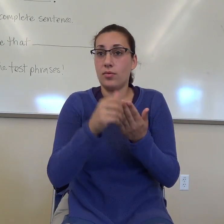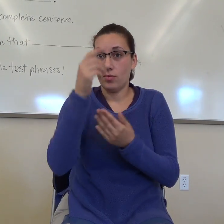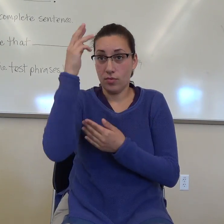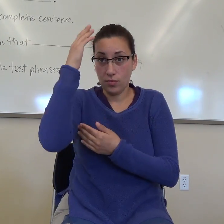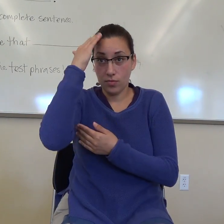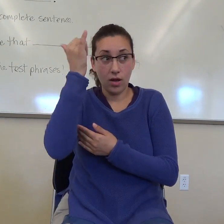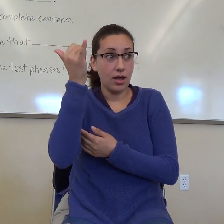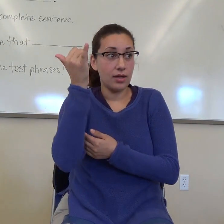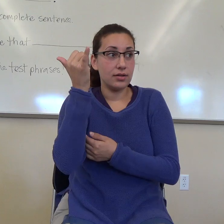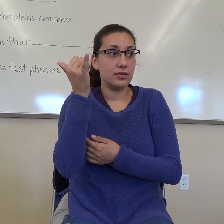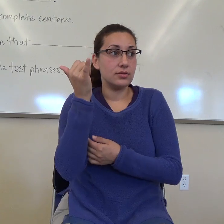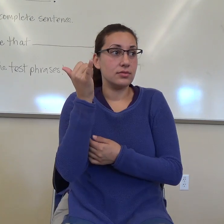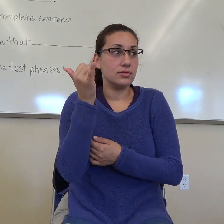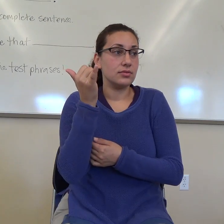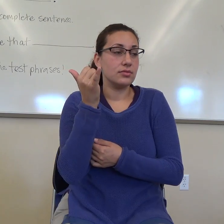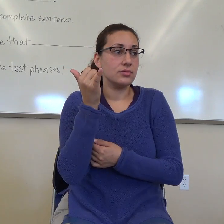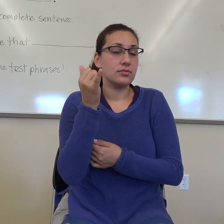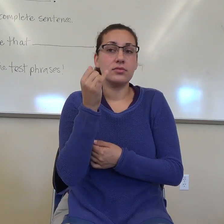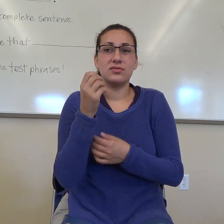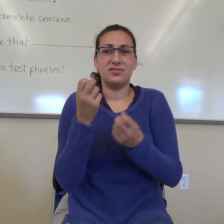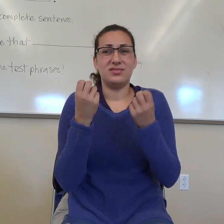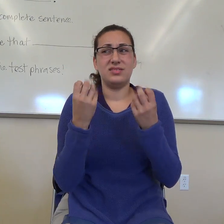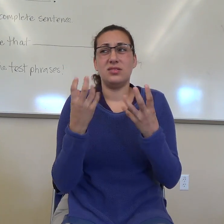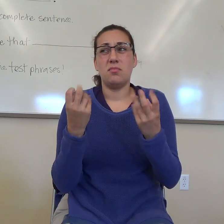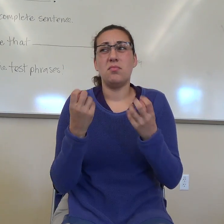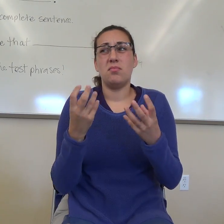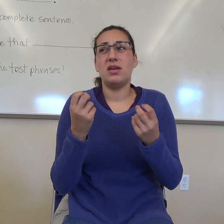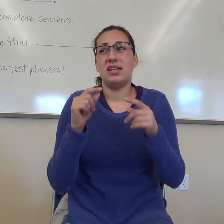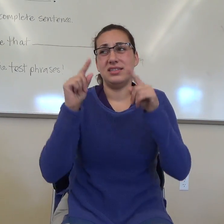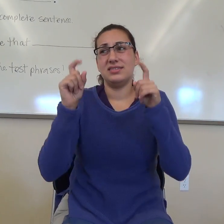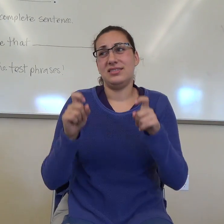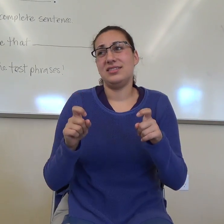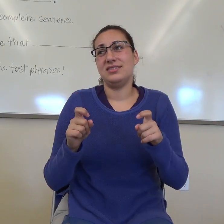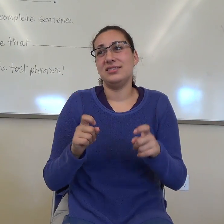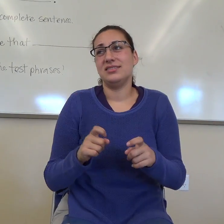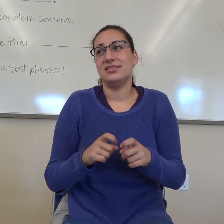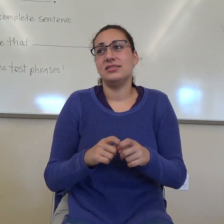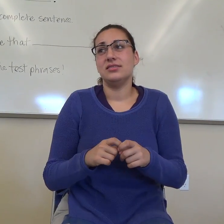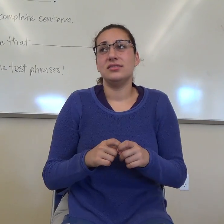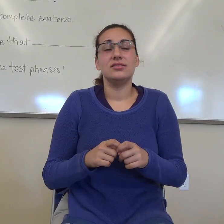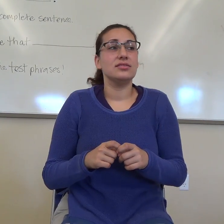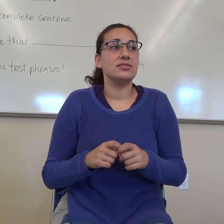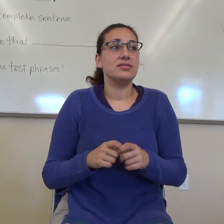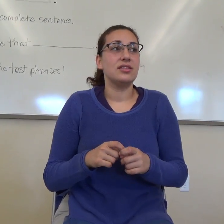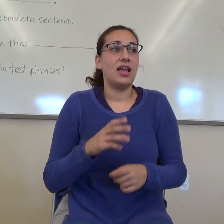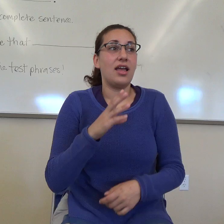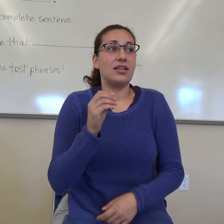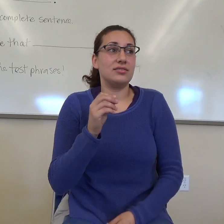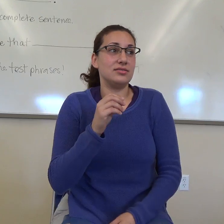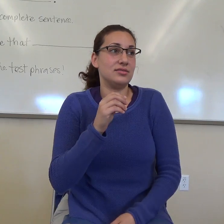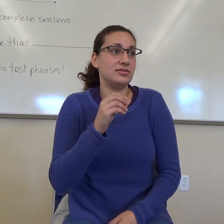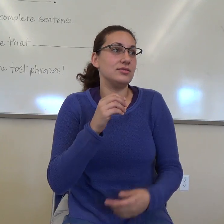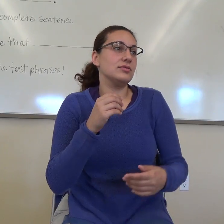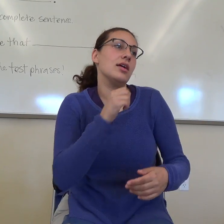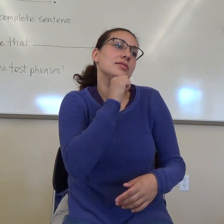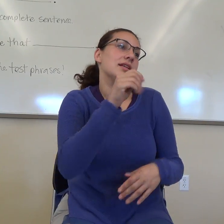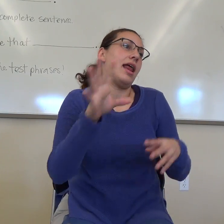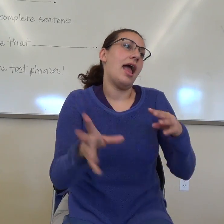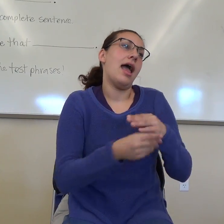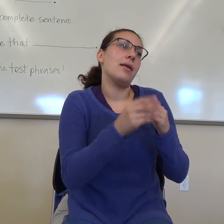Partly because there were quite a number of them, and partly because you have to do it. So